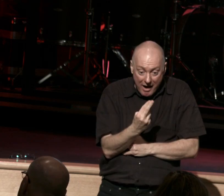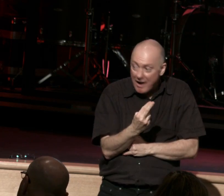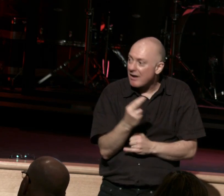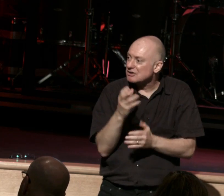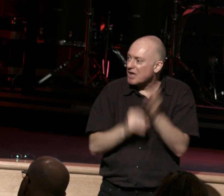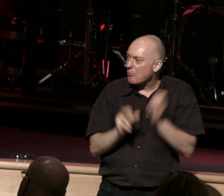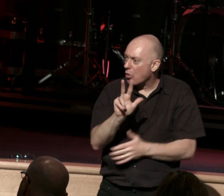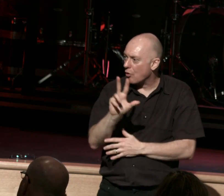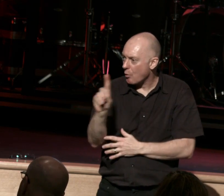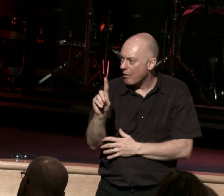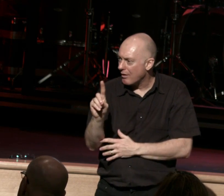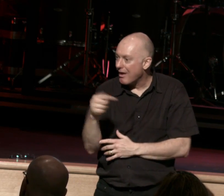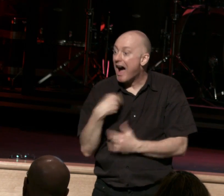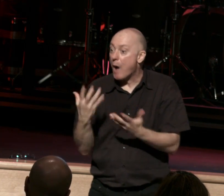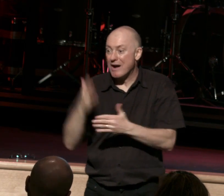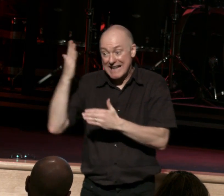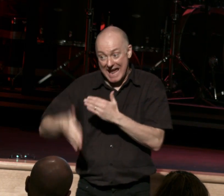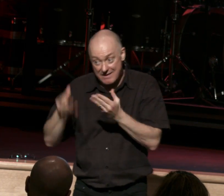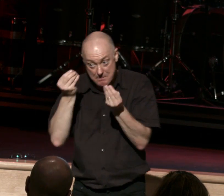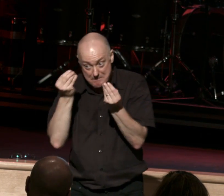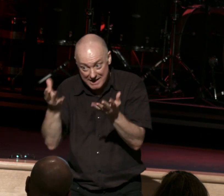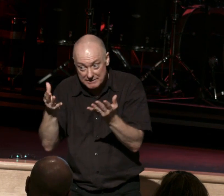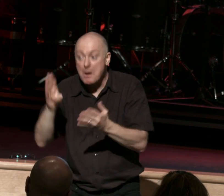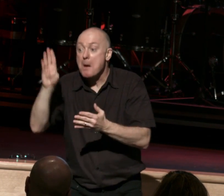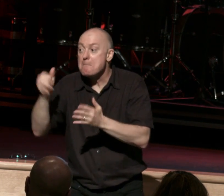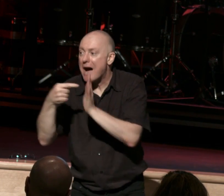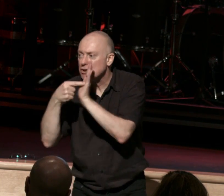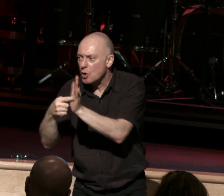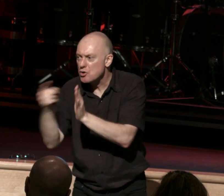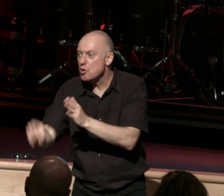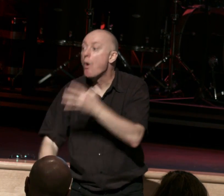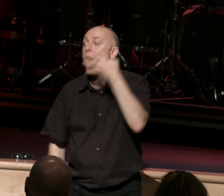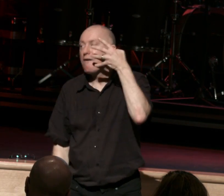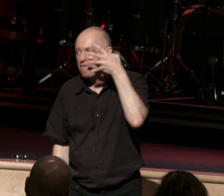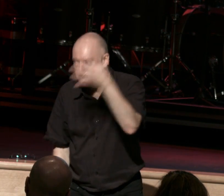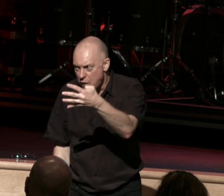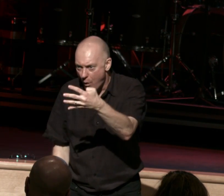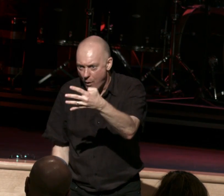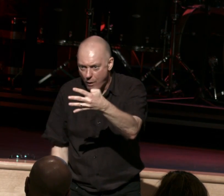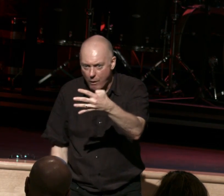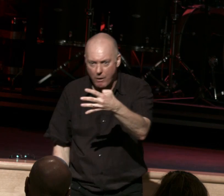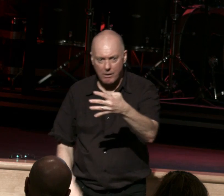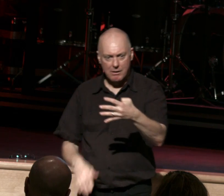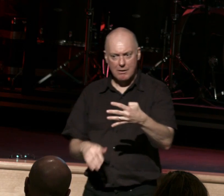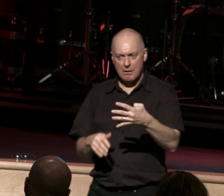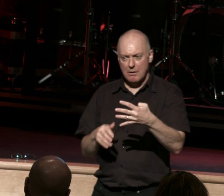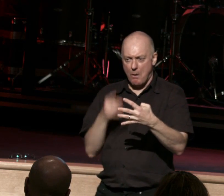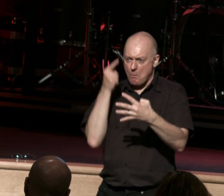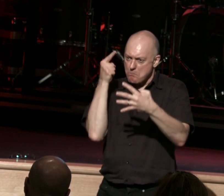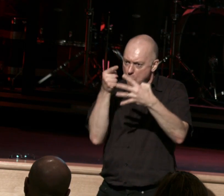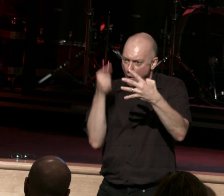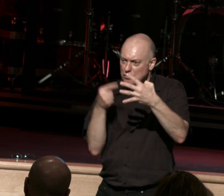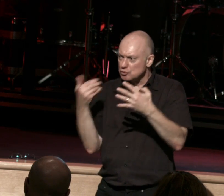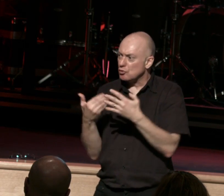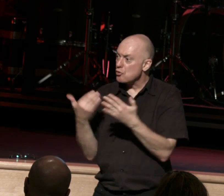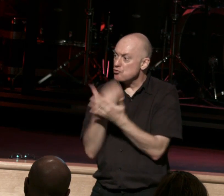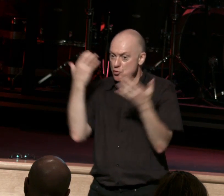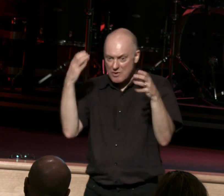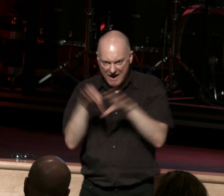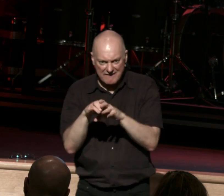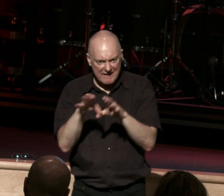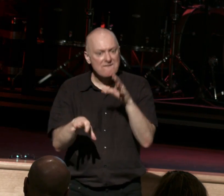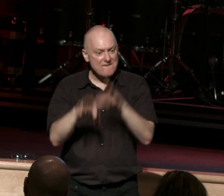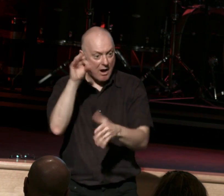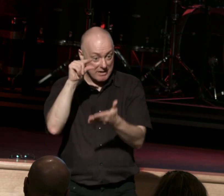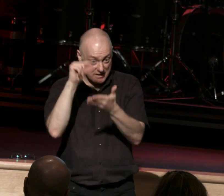in Jeremiah 31. I want to end the message right now by showing you four attributes of the new covenant found